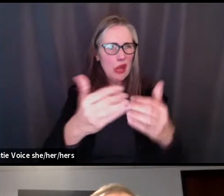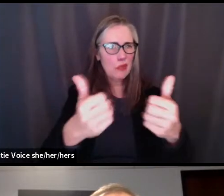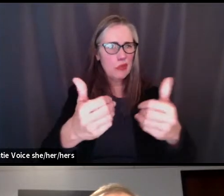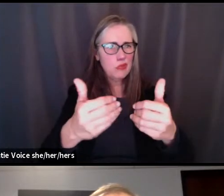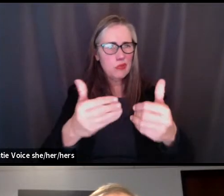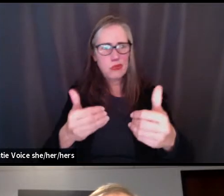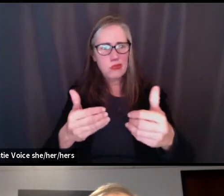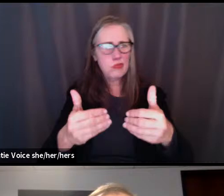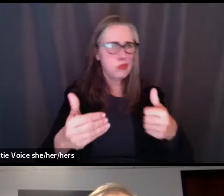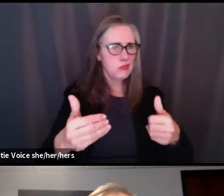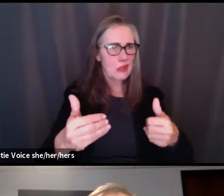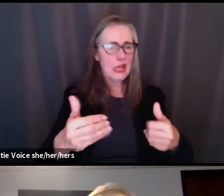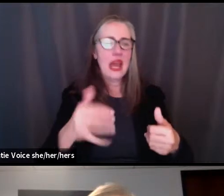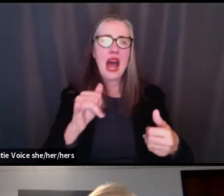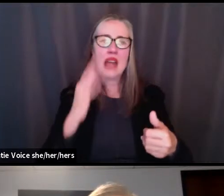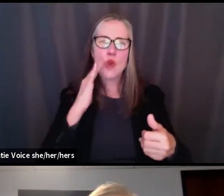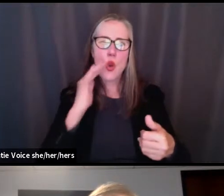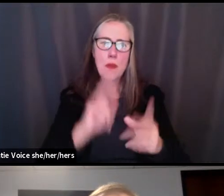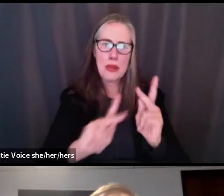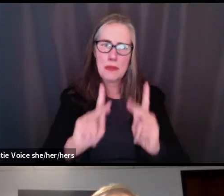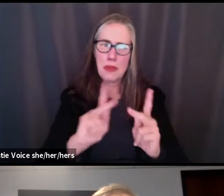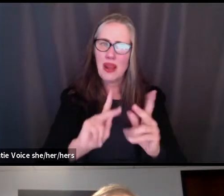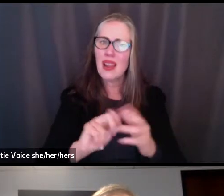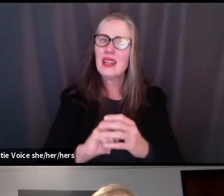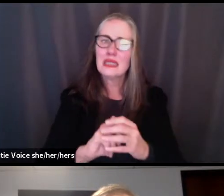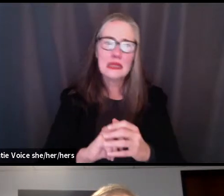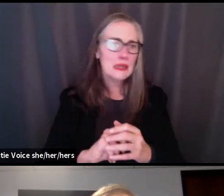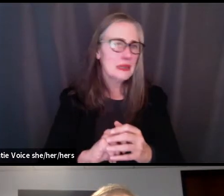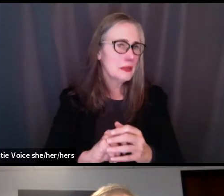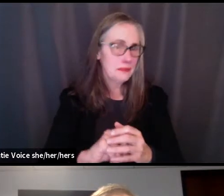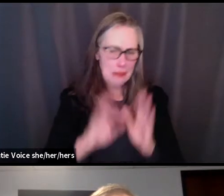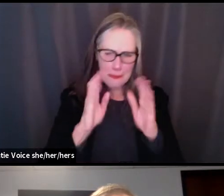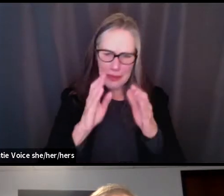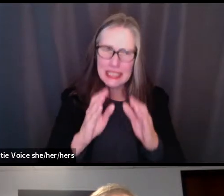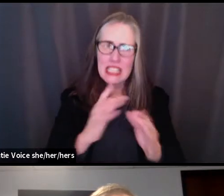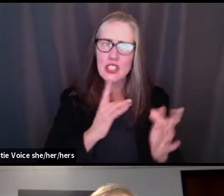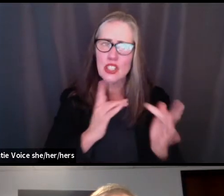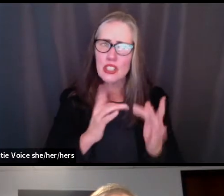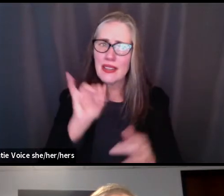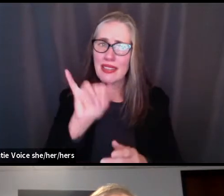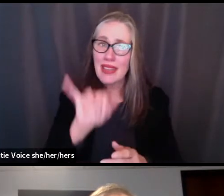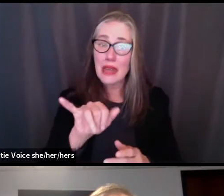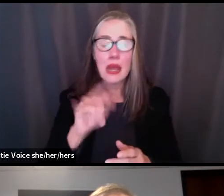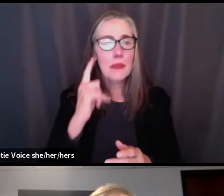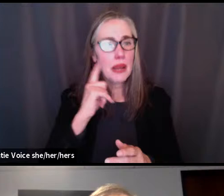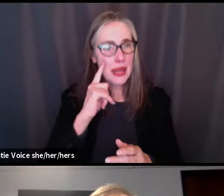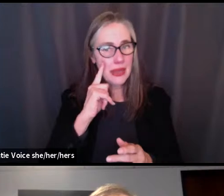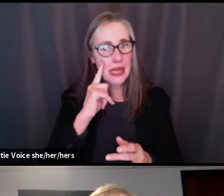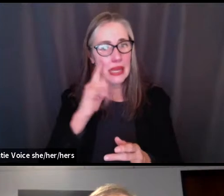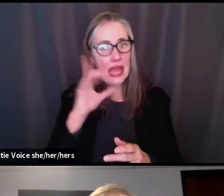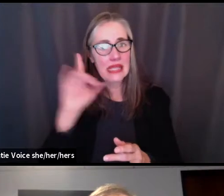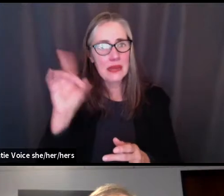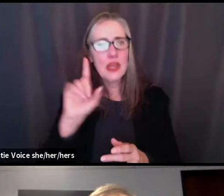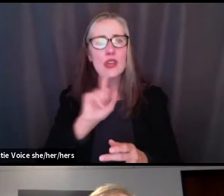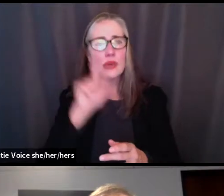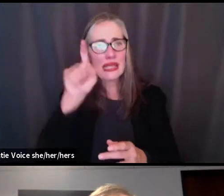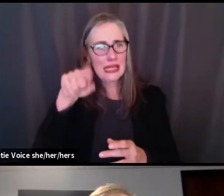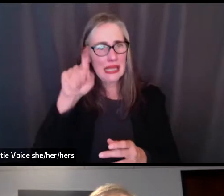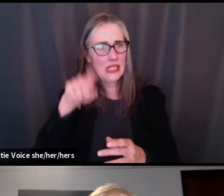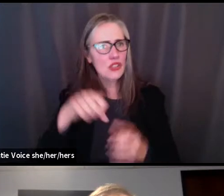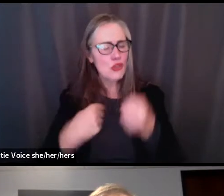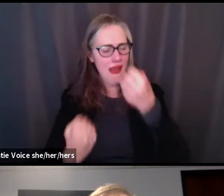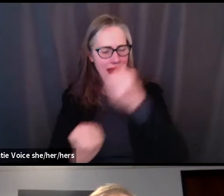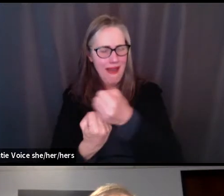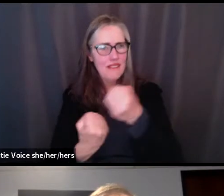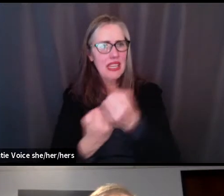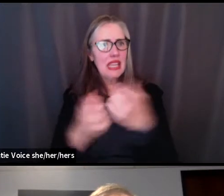So I know that a lot of folks are paying attention to this, but I just think that as Democrats, we really should be advocating to